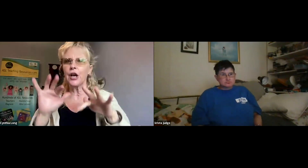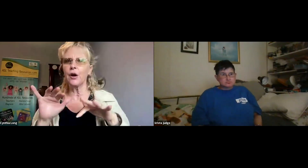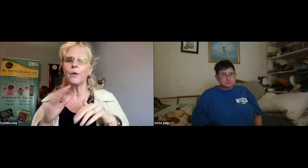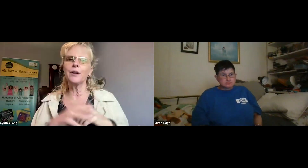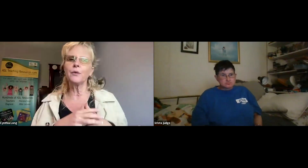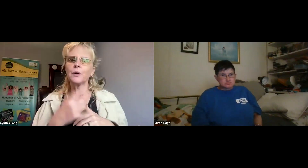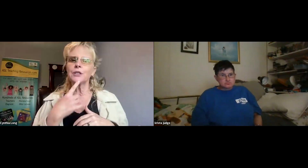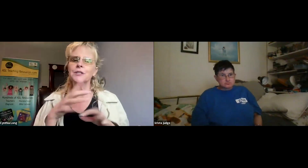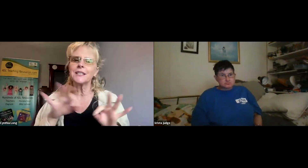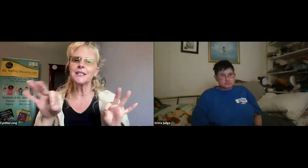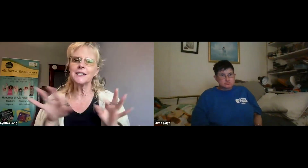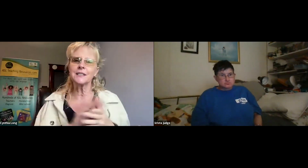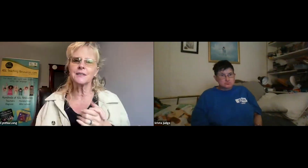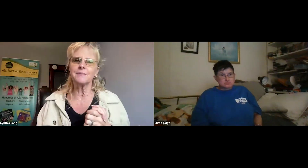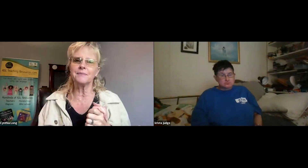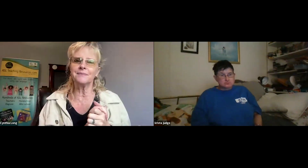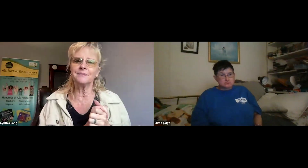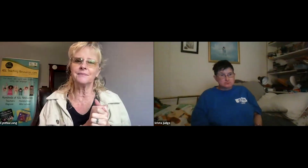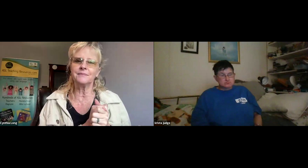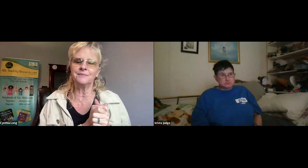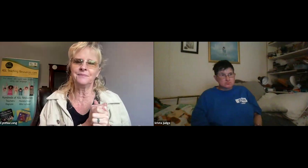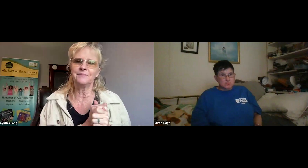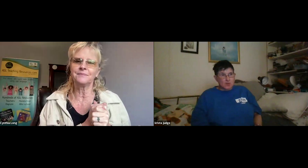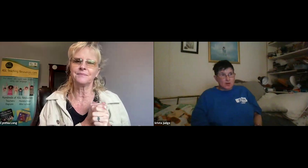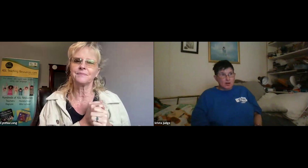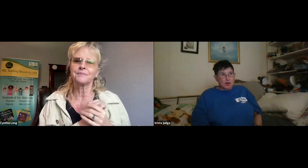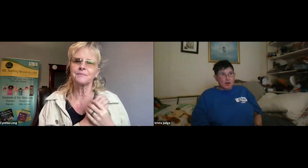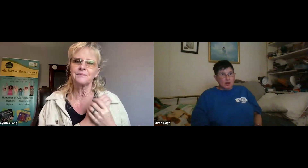ago, snow. What's your sentence?